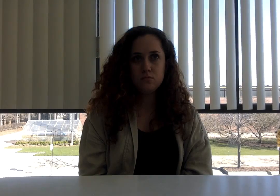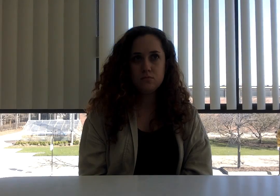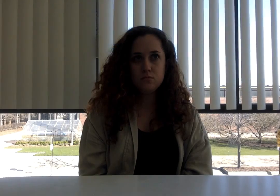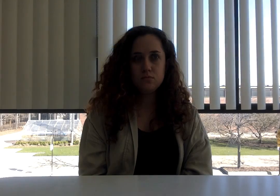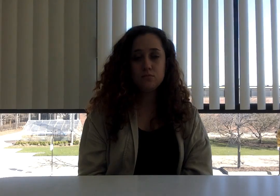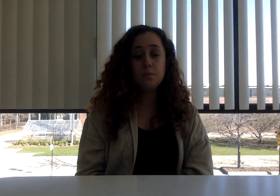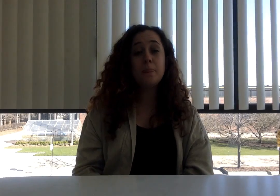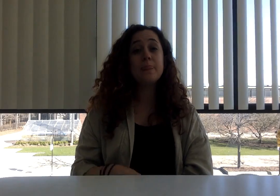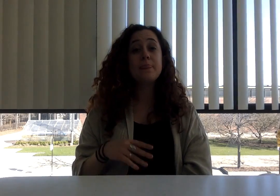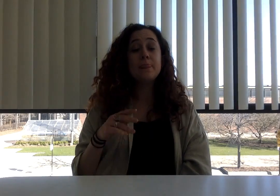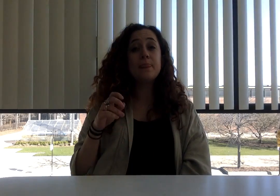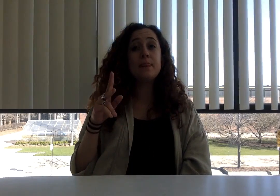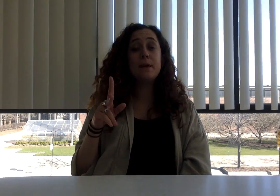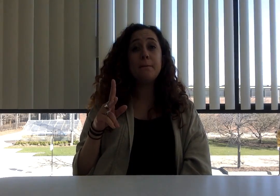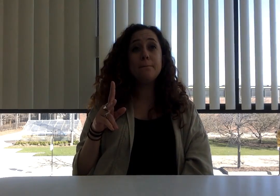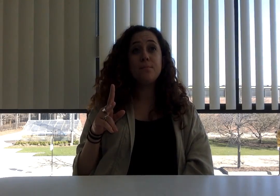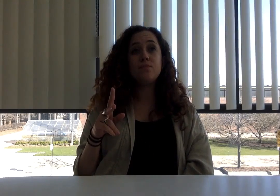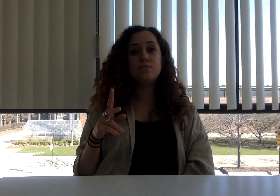Okay, I'd like to take a look at yesterday's homework.